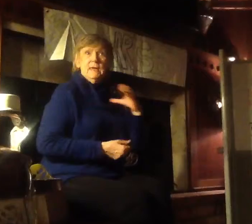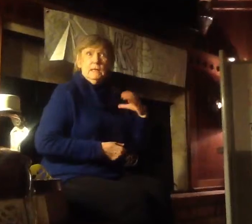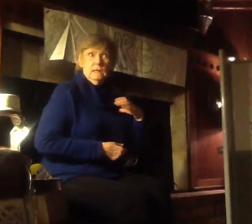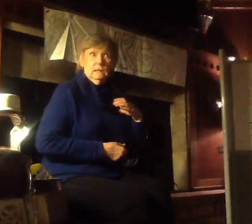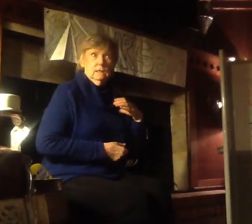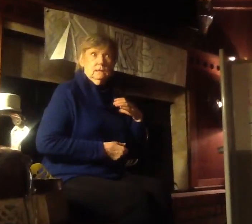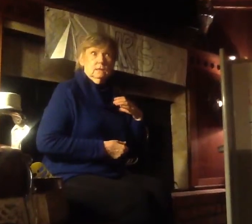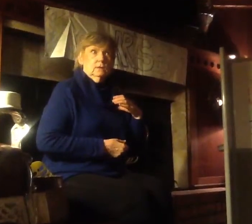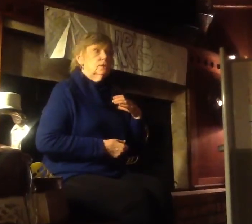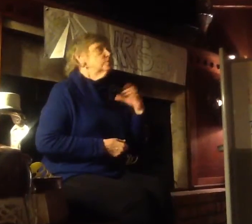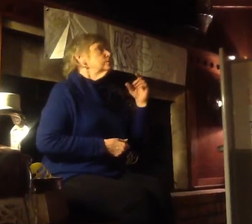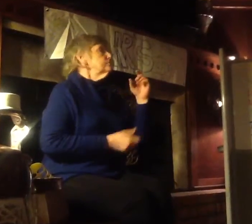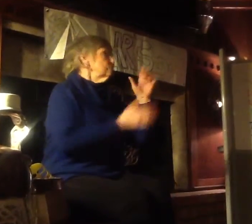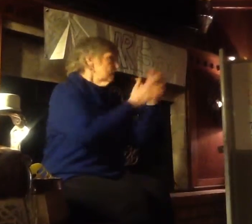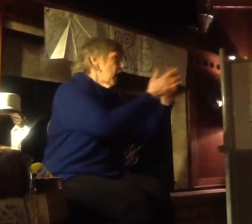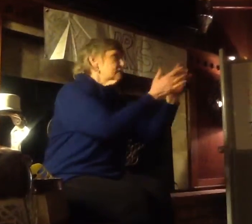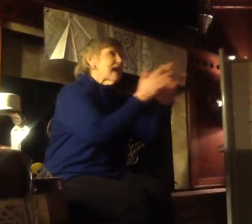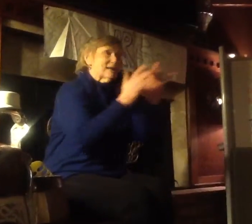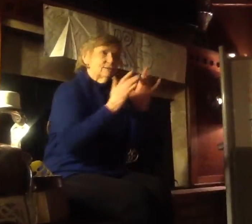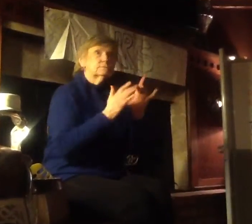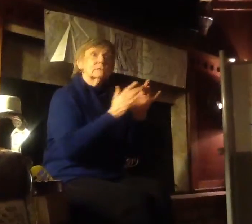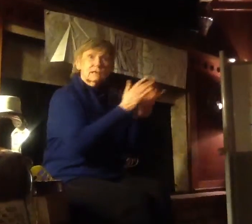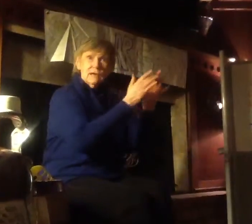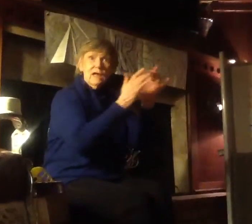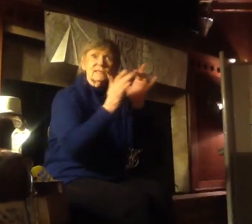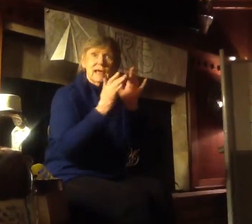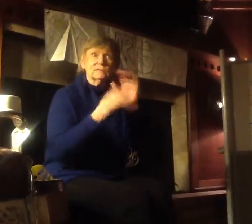group, committee, to contact